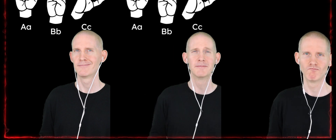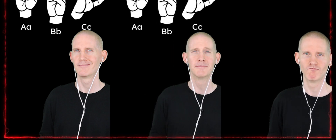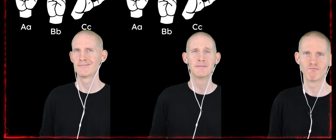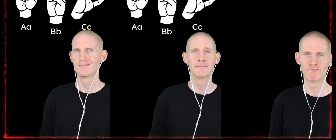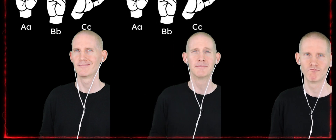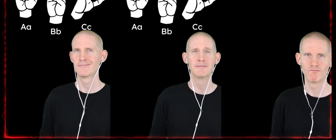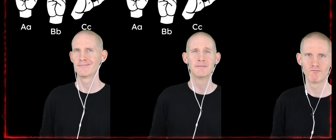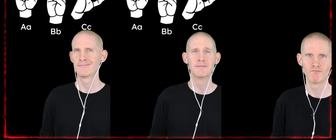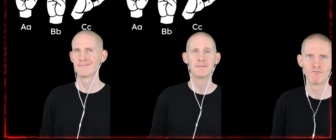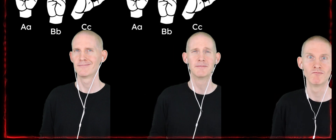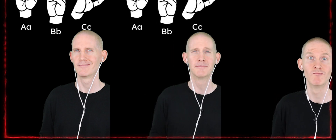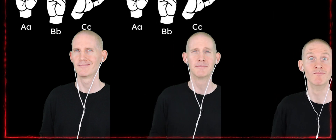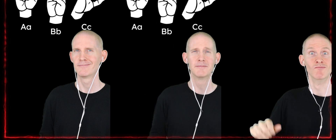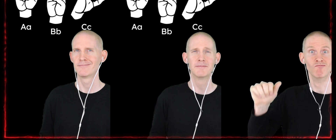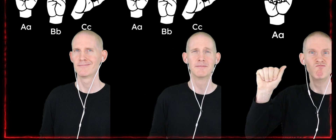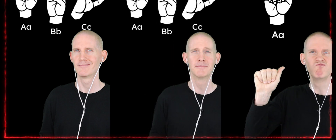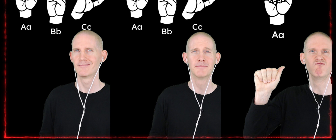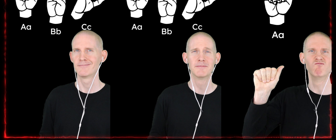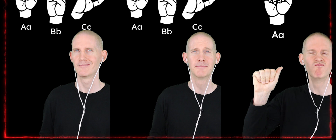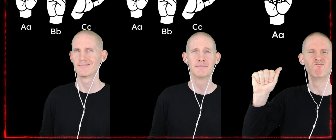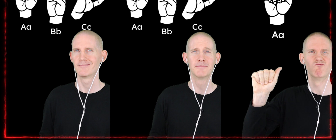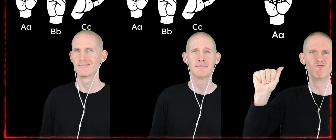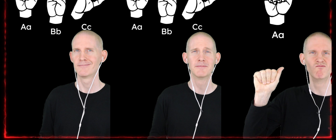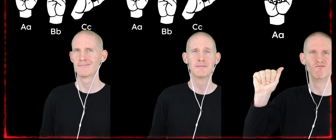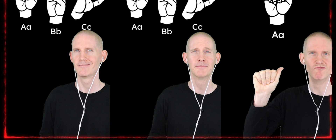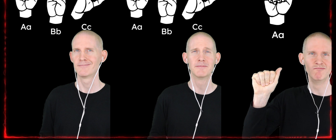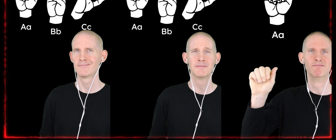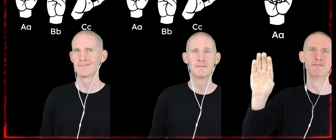Hört ihr mich? Könnt ihr mich hören?